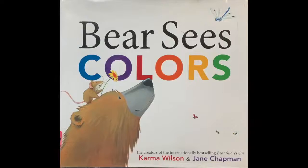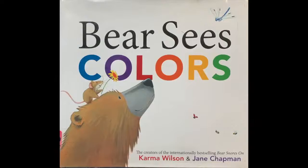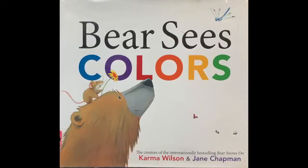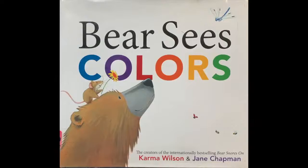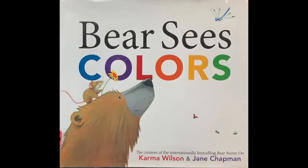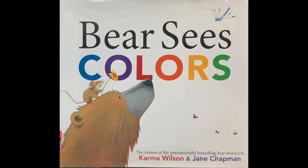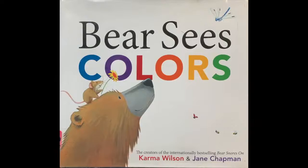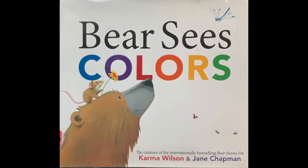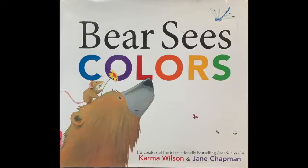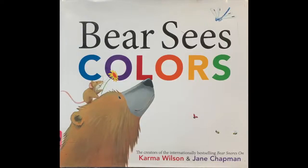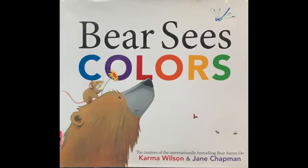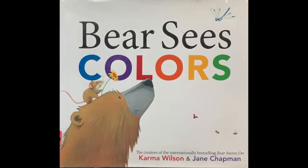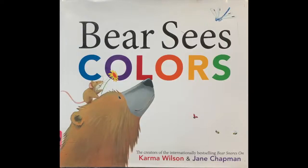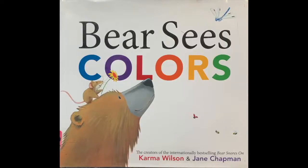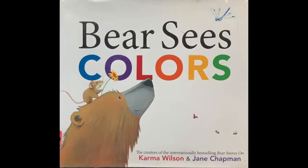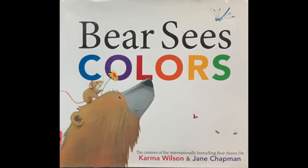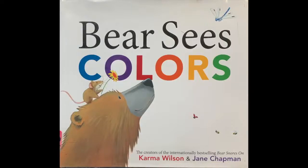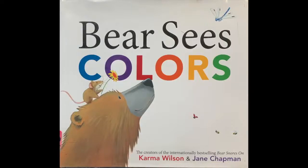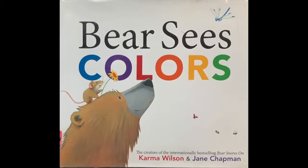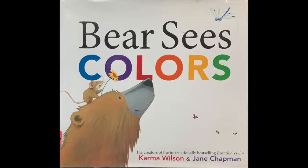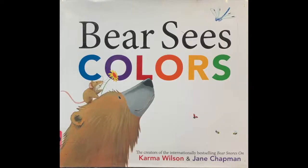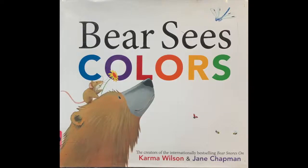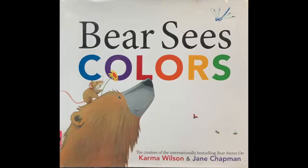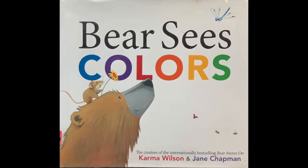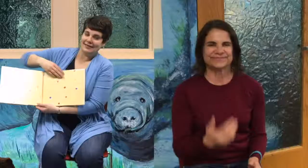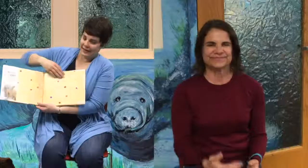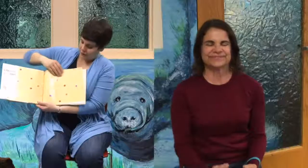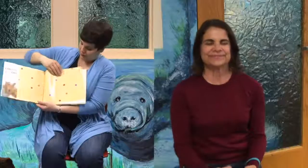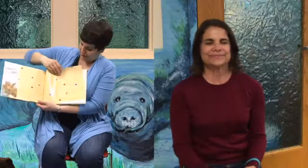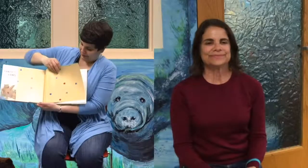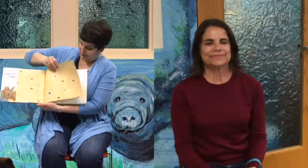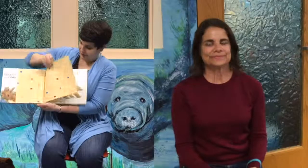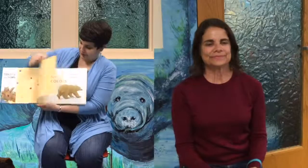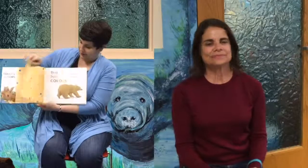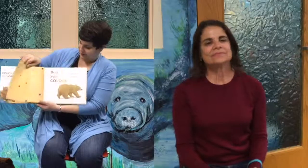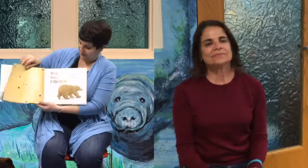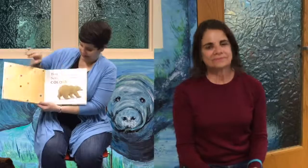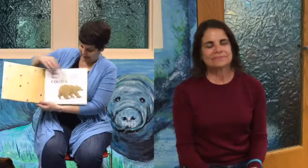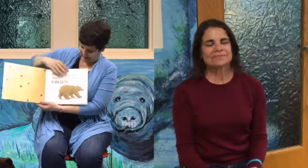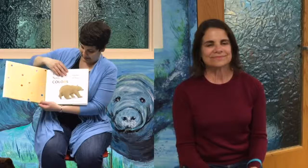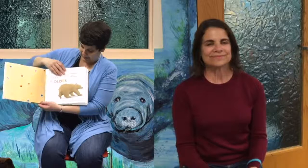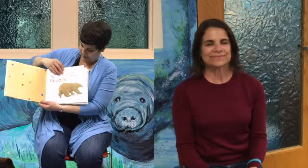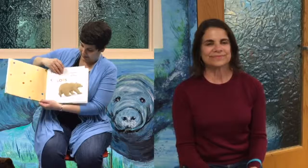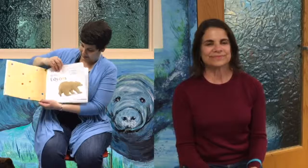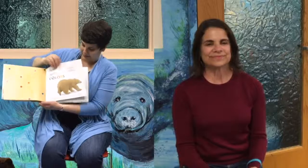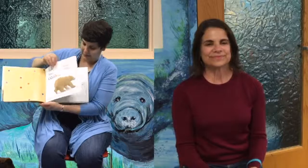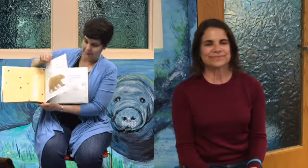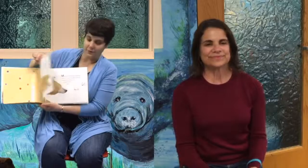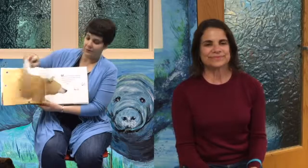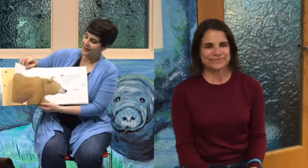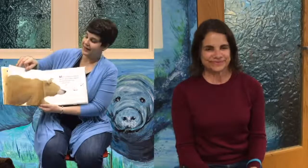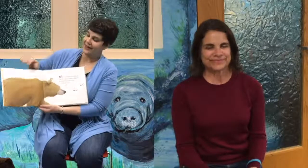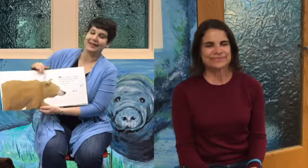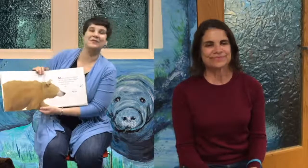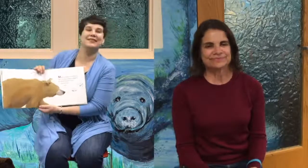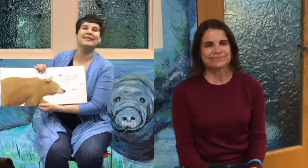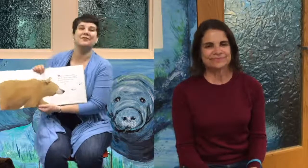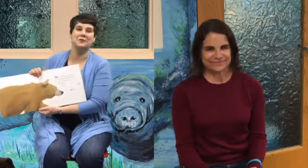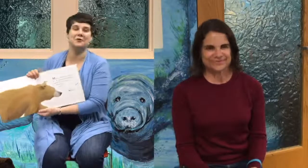Bear sees colors. And Miss Nancy will do some of the signing while I do some of the reading, and we'll see if you can